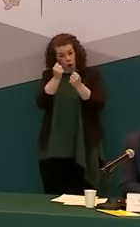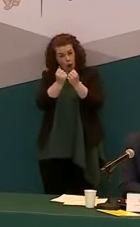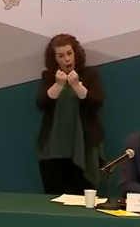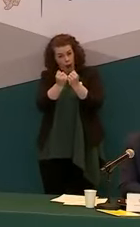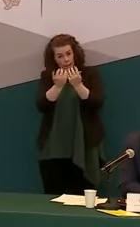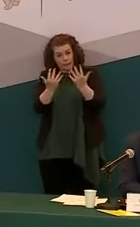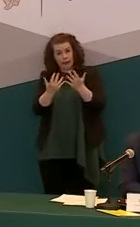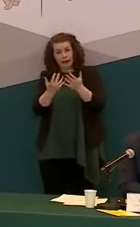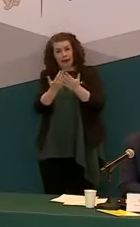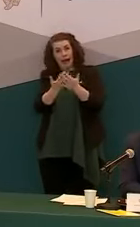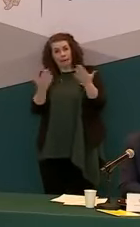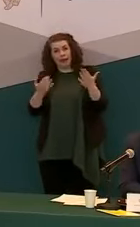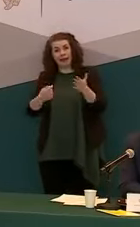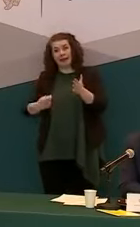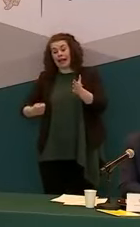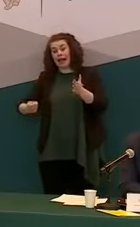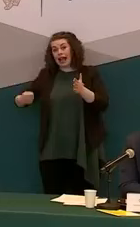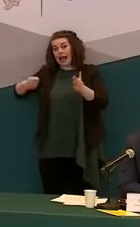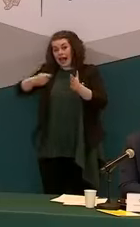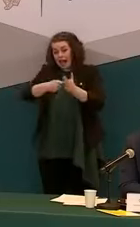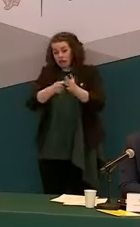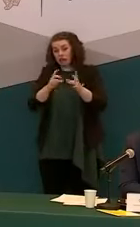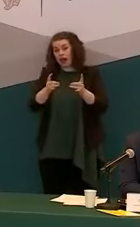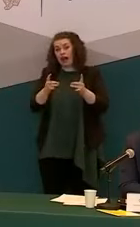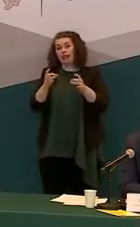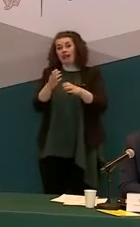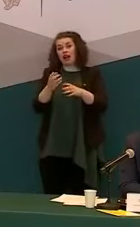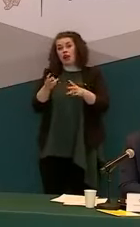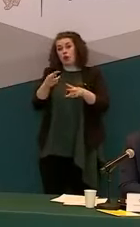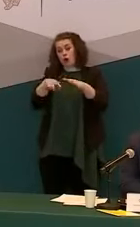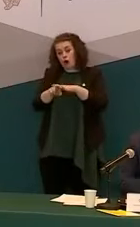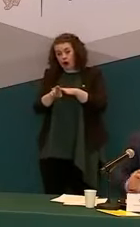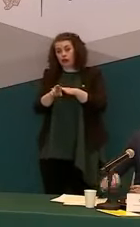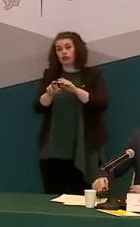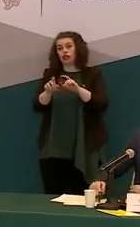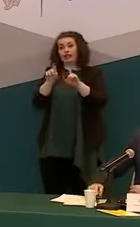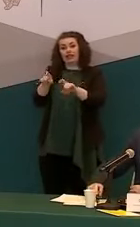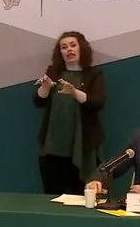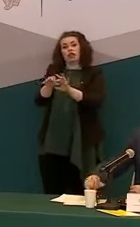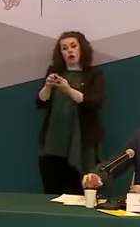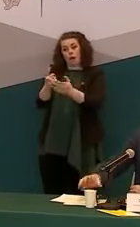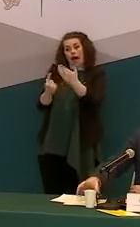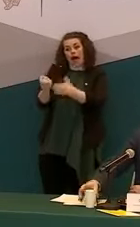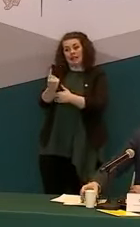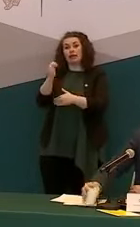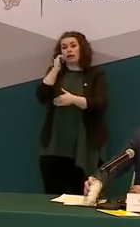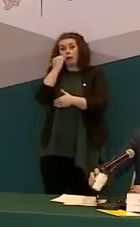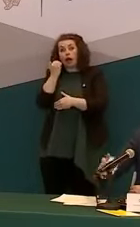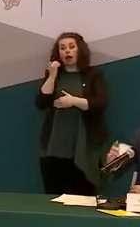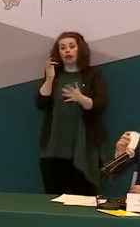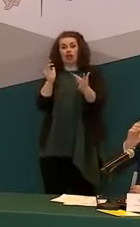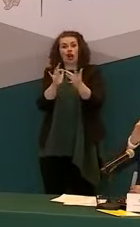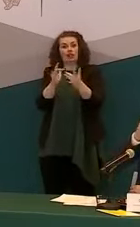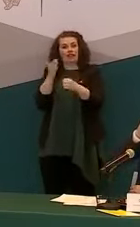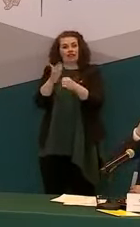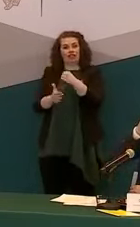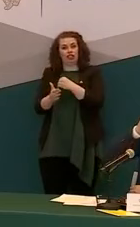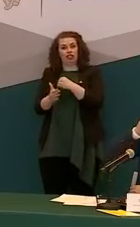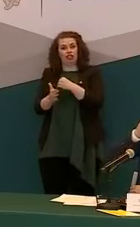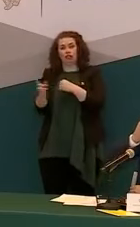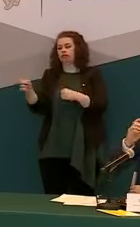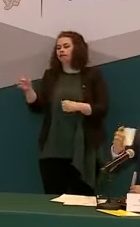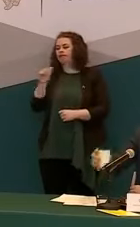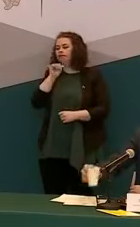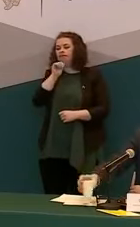healthcare workers are self-isolating because of contact with a confirmed case? We don't have data